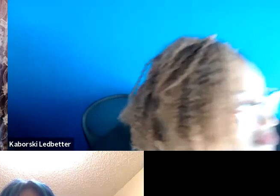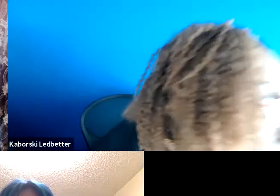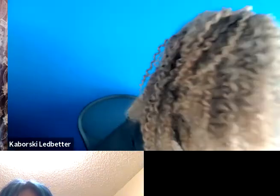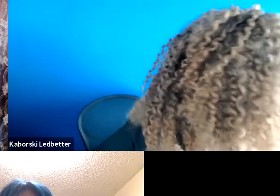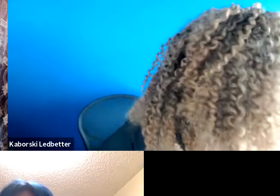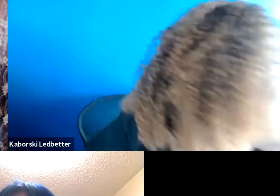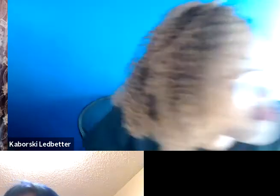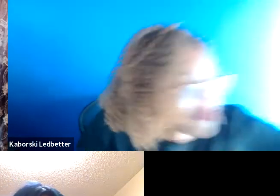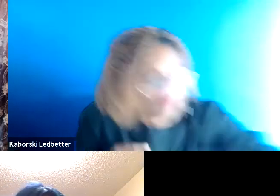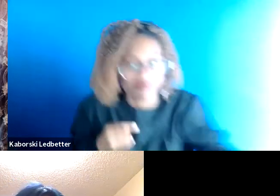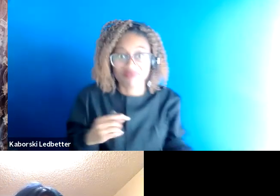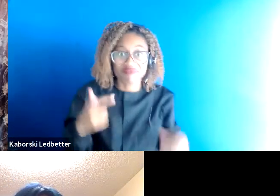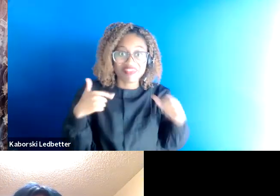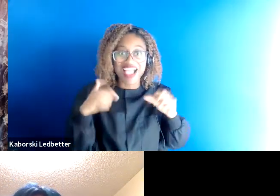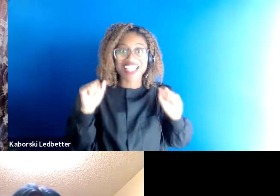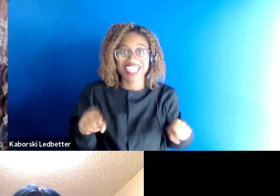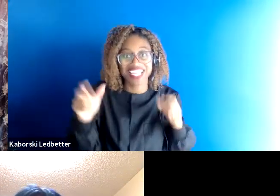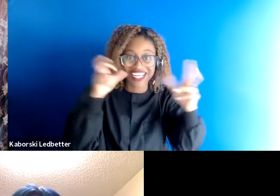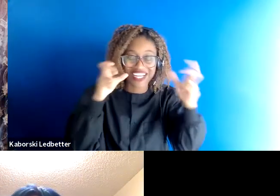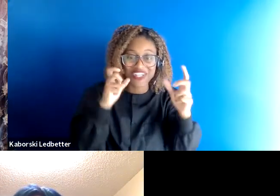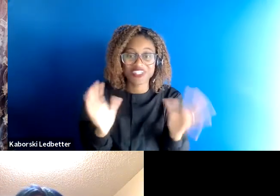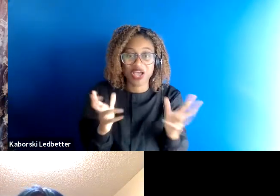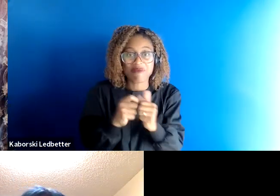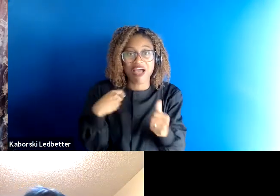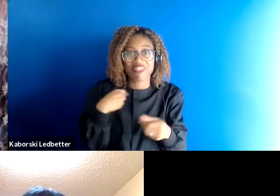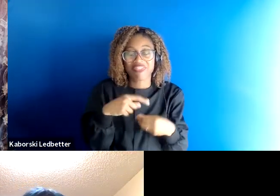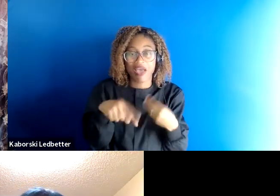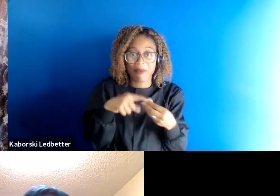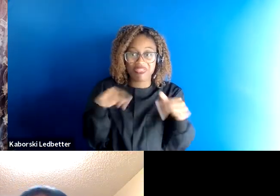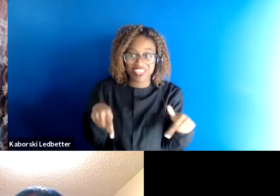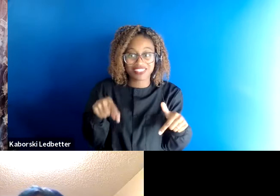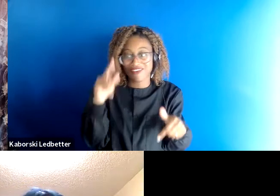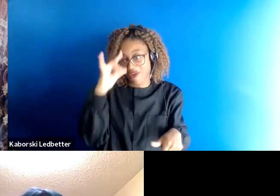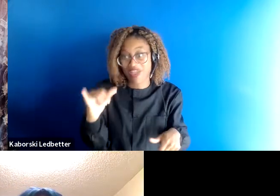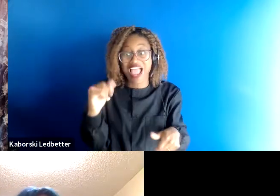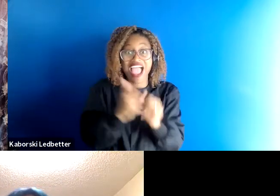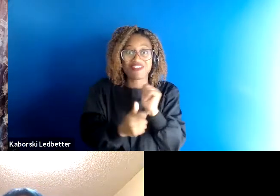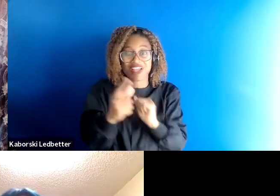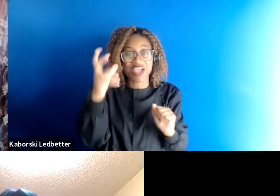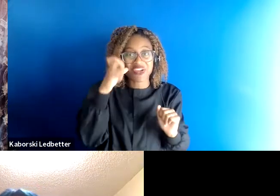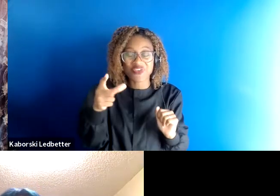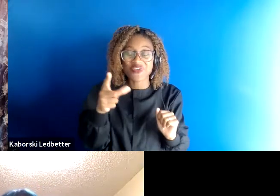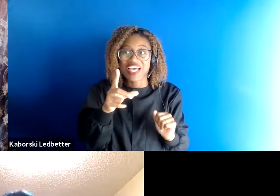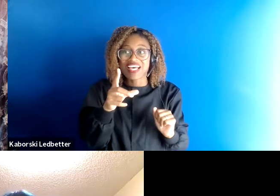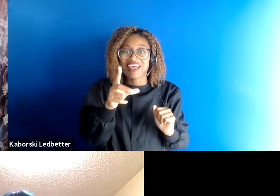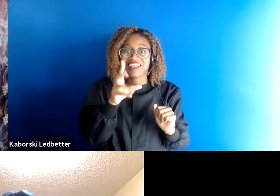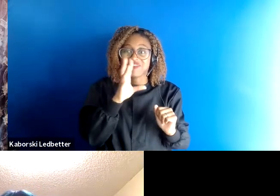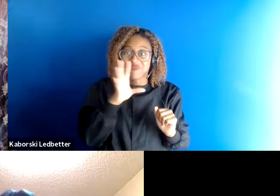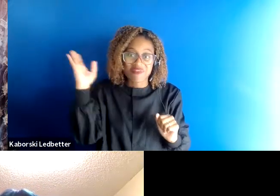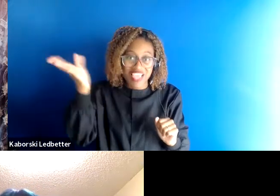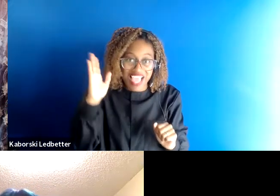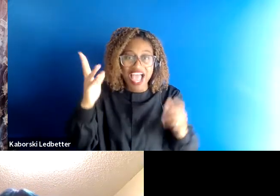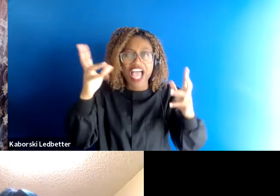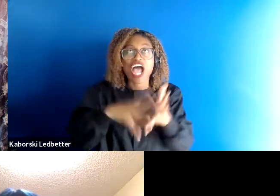and I love every time I hear you speak. I learn something new about history as well as all of